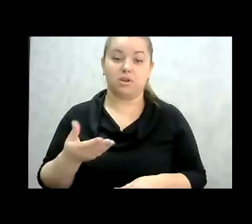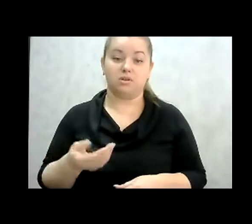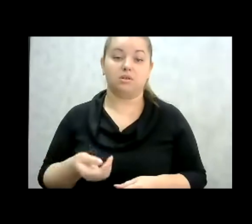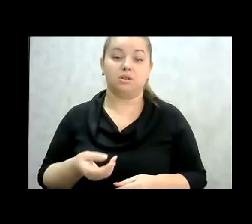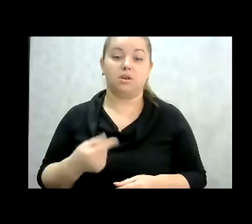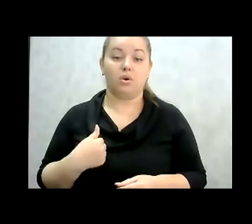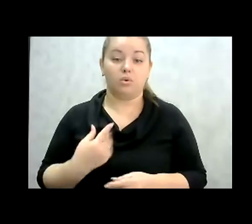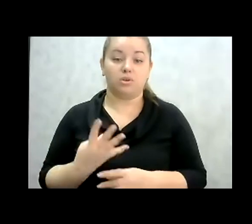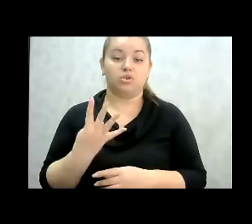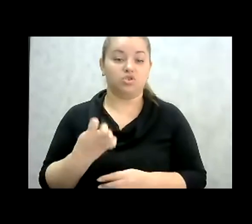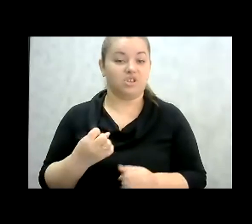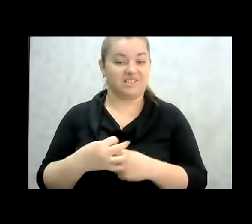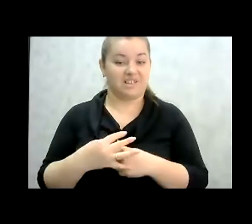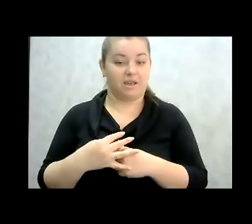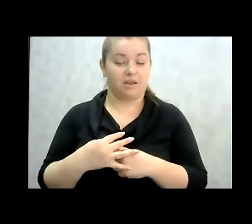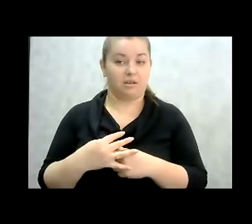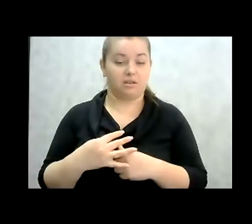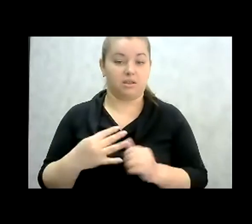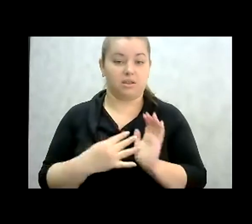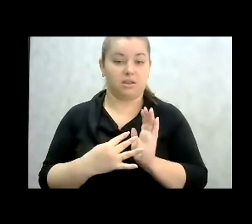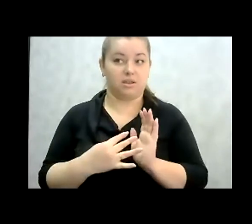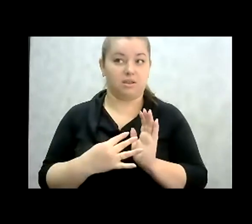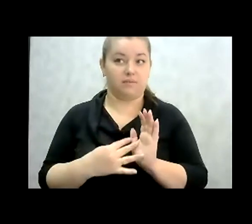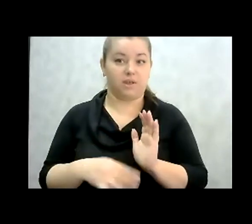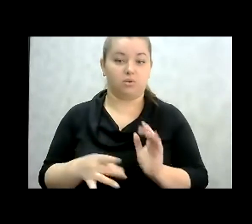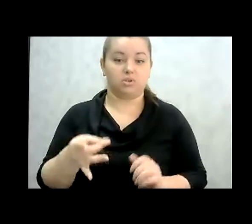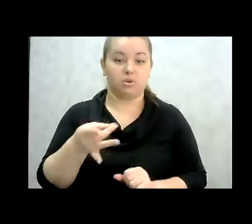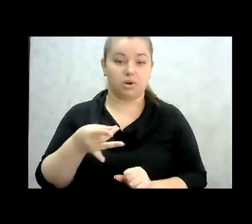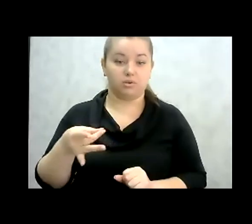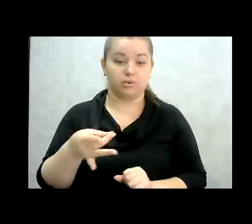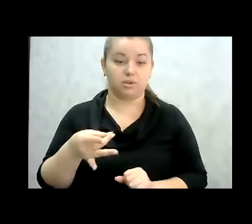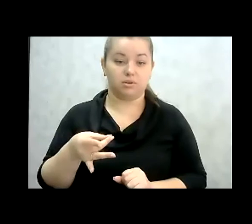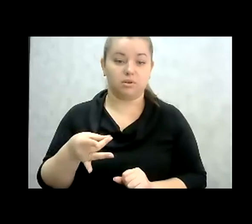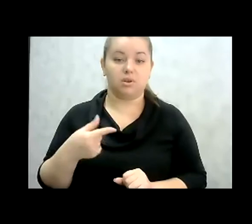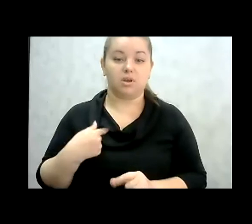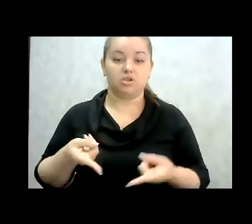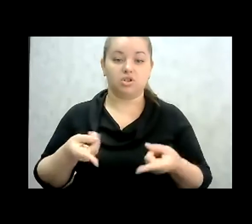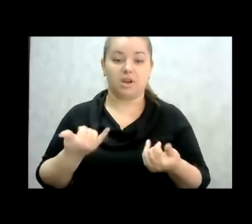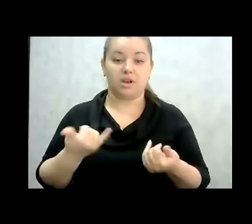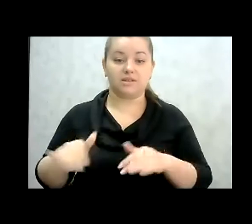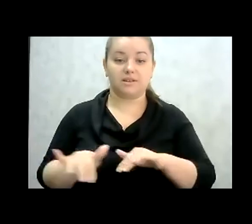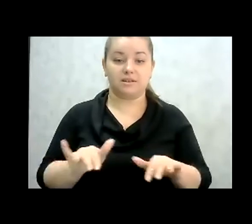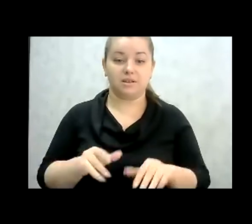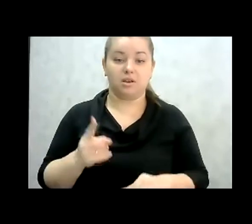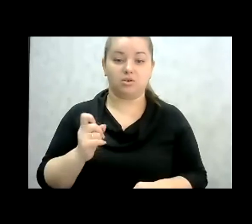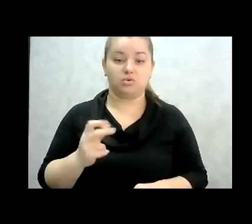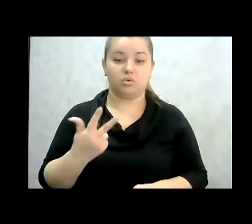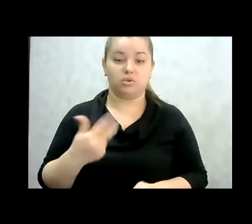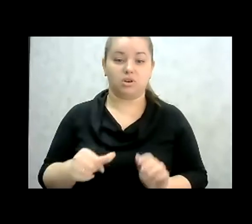communities. You know that we now